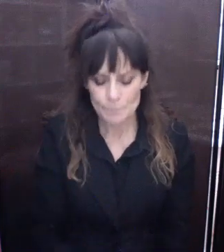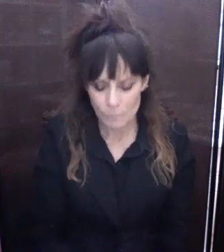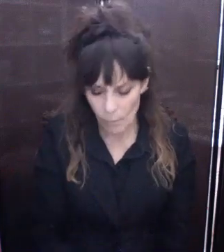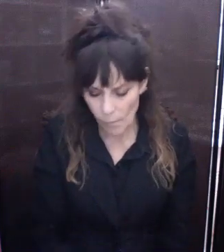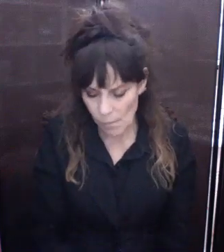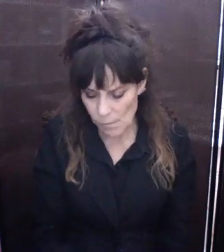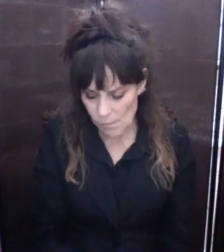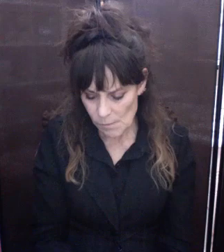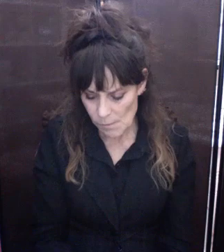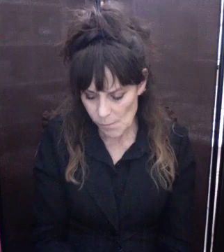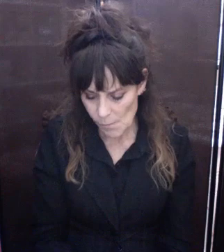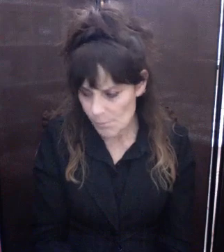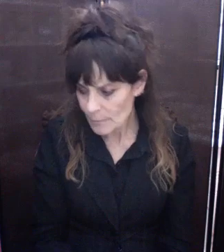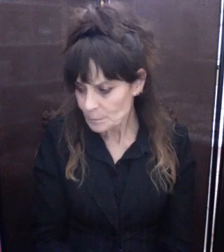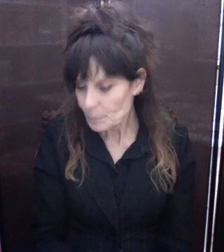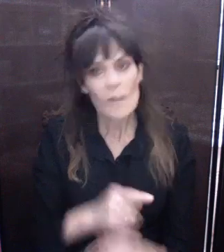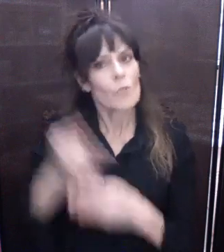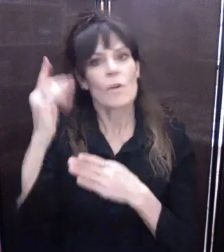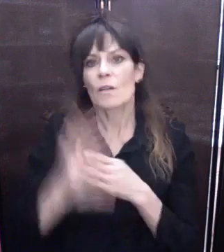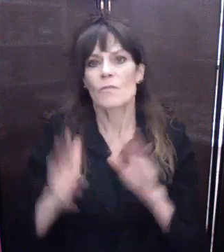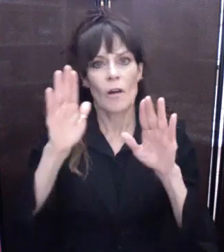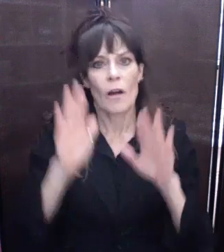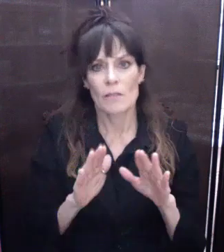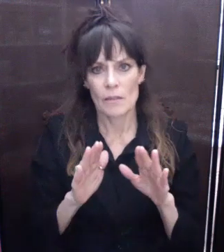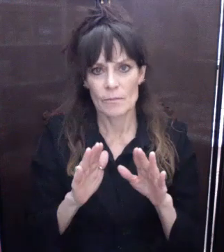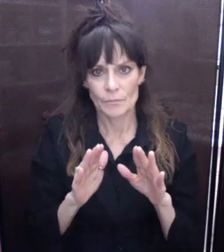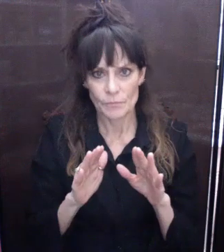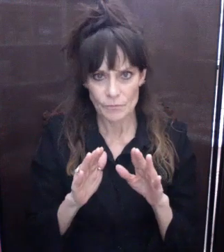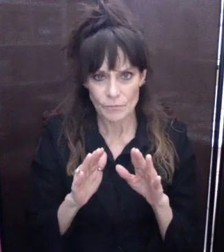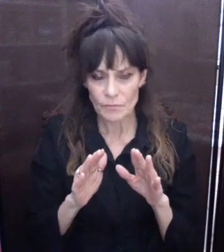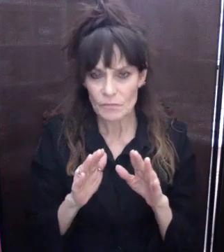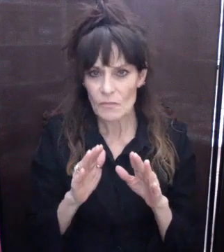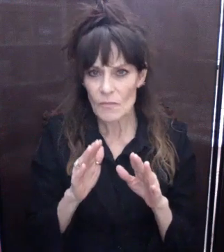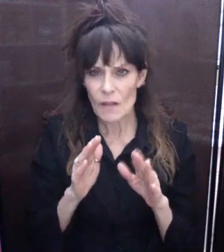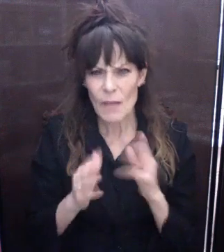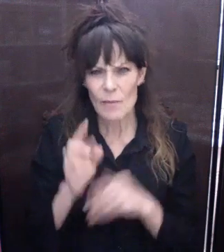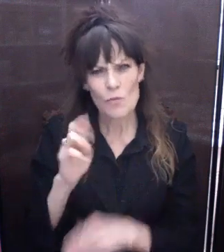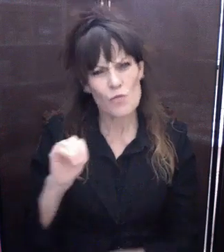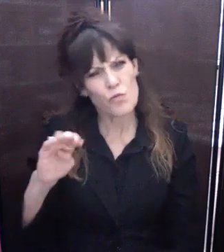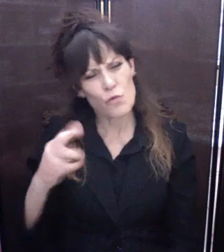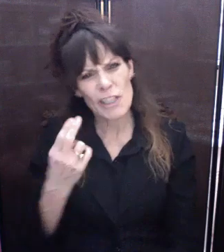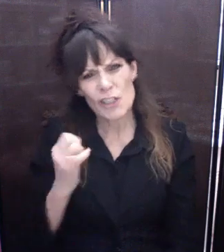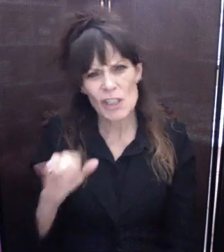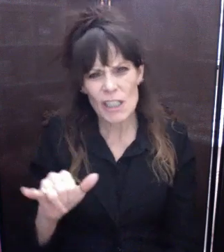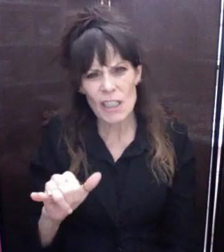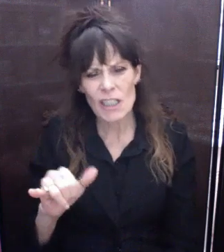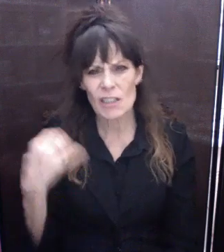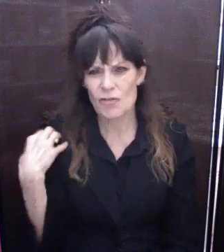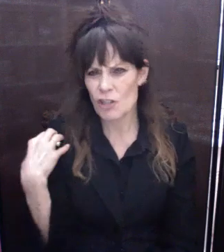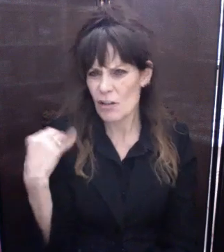The weekend was a great weekend, what I remember of it. And it may have been Richie who may have been the chair that year. He may not have, but I seem to